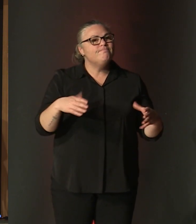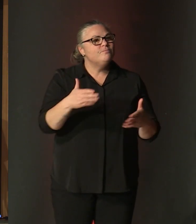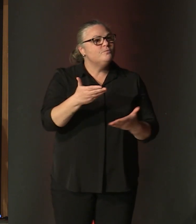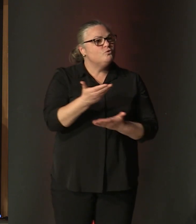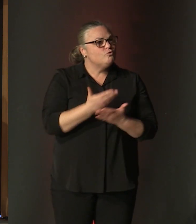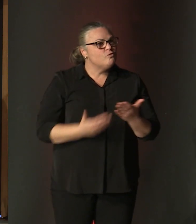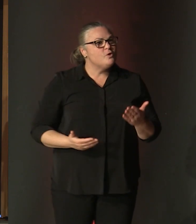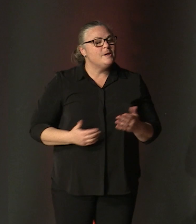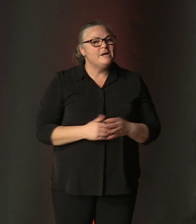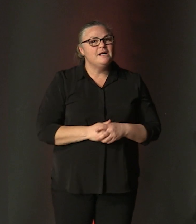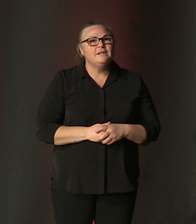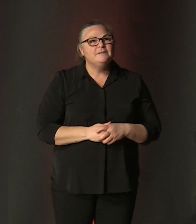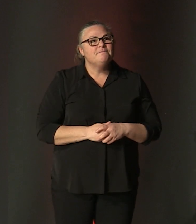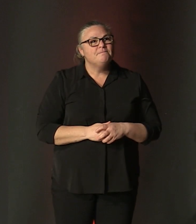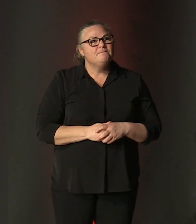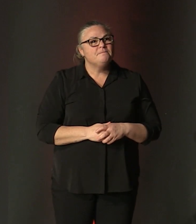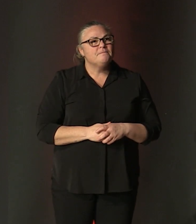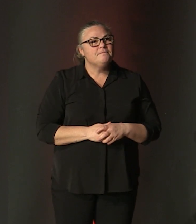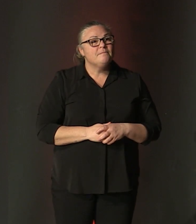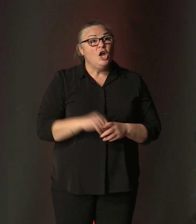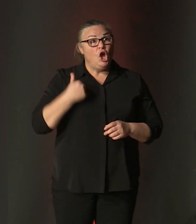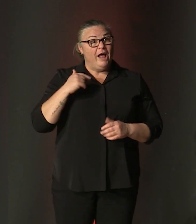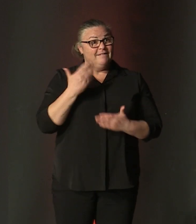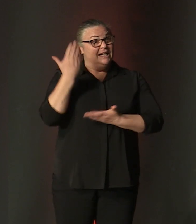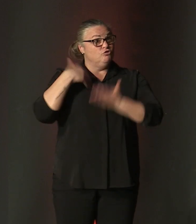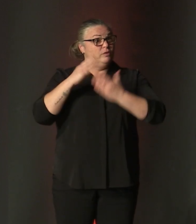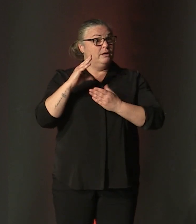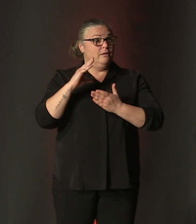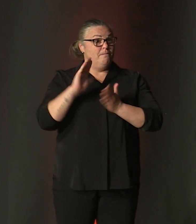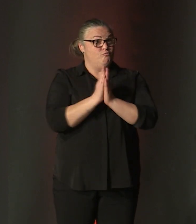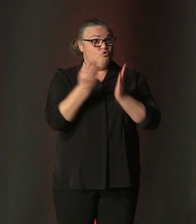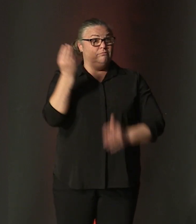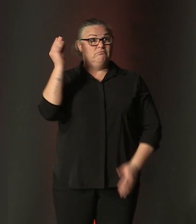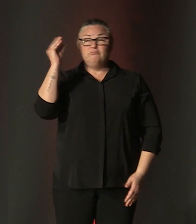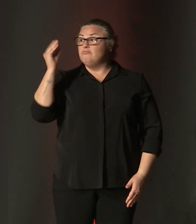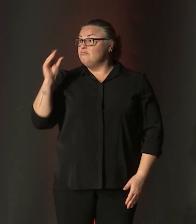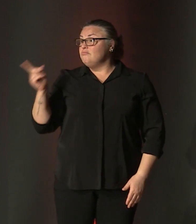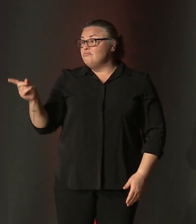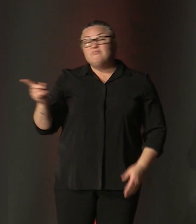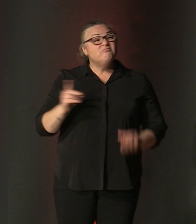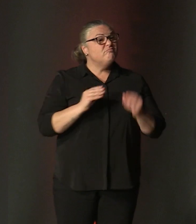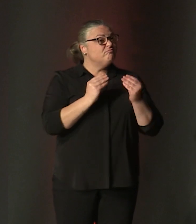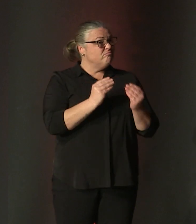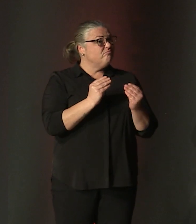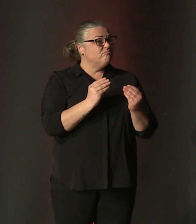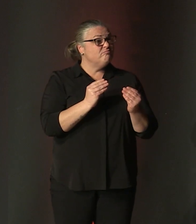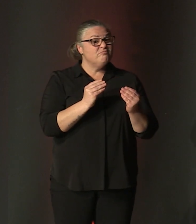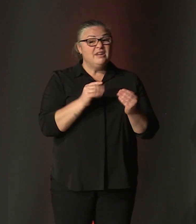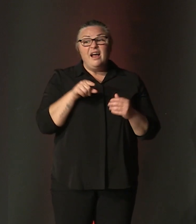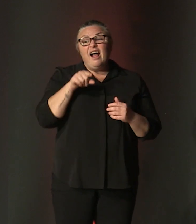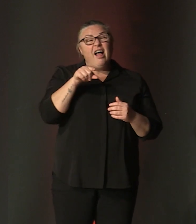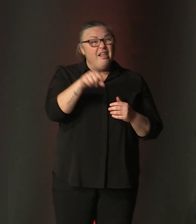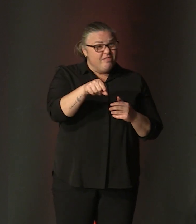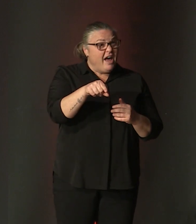I'm holding a history book in my hands. A history book that stands in for many